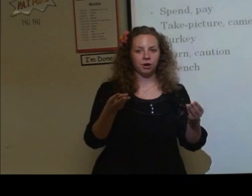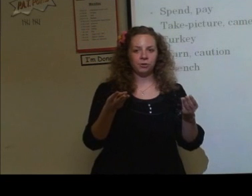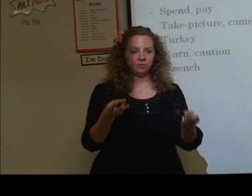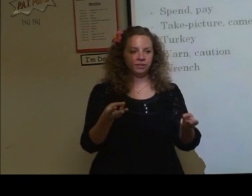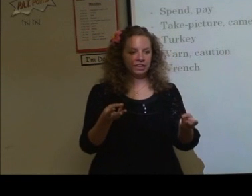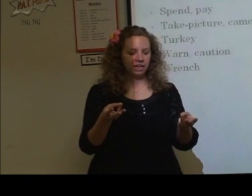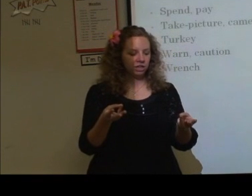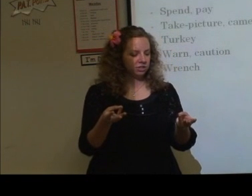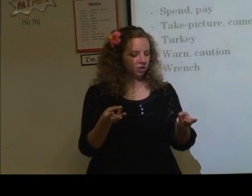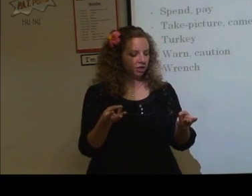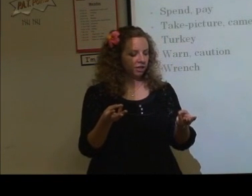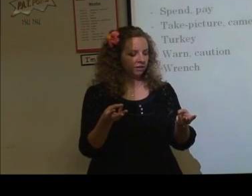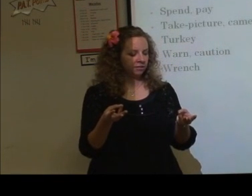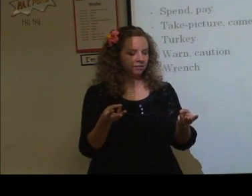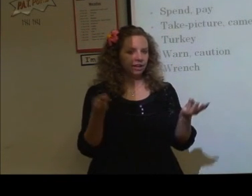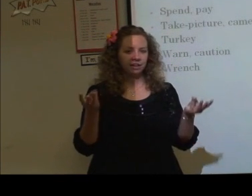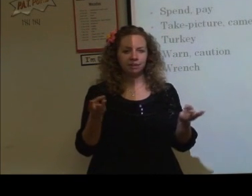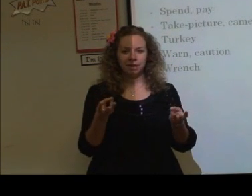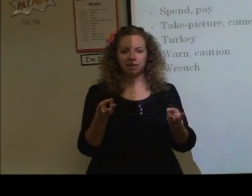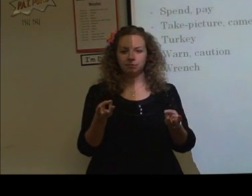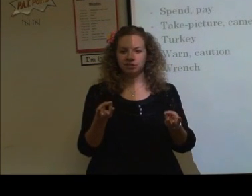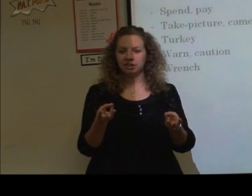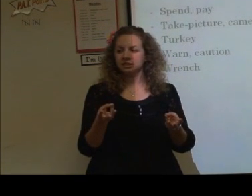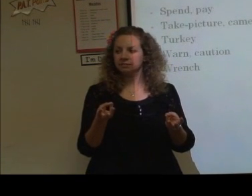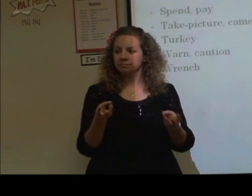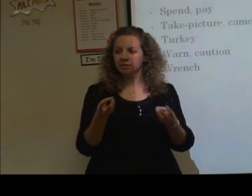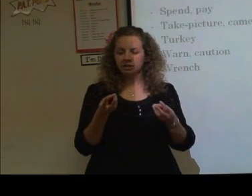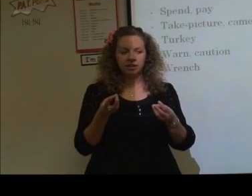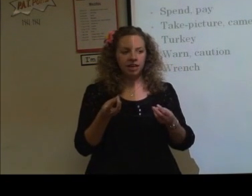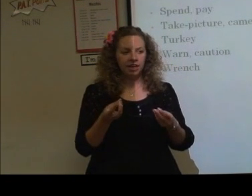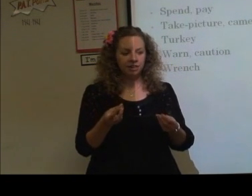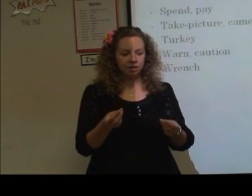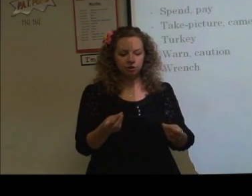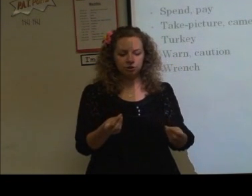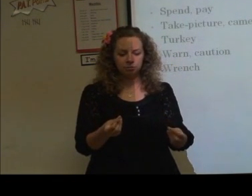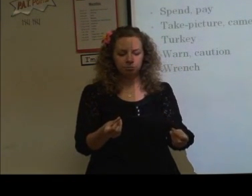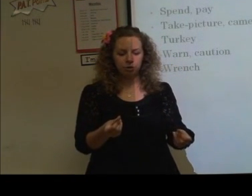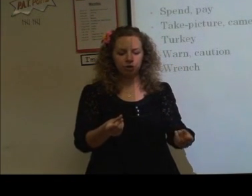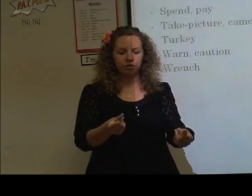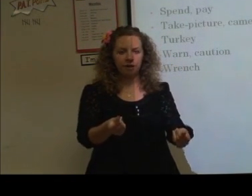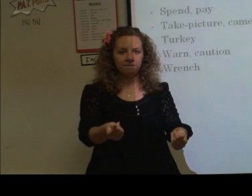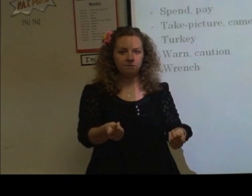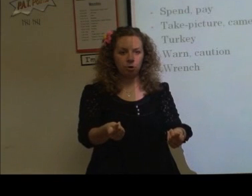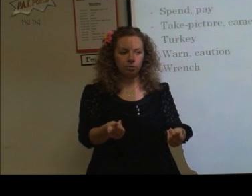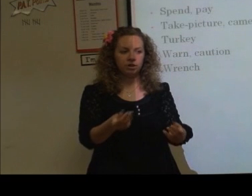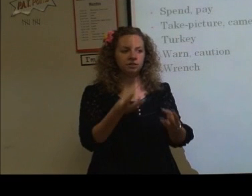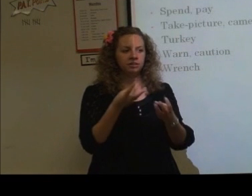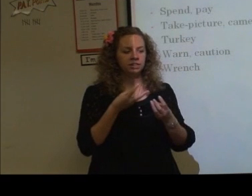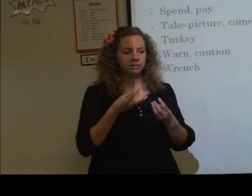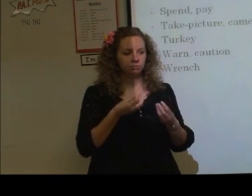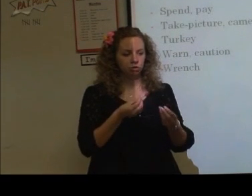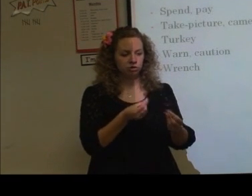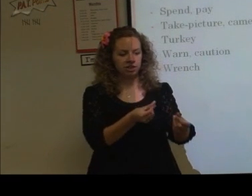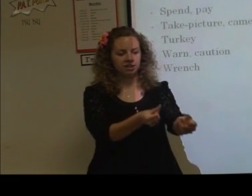go like here, starting kind of like make it number 6, and then put your thumb forward is in motion like